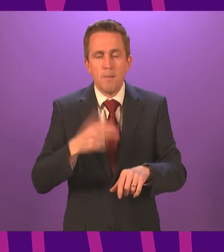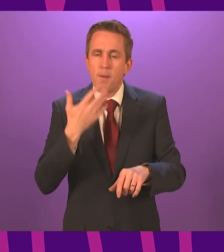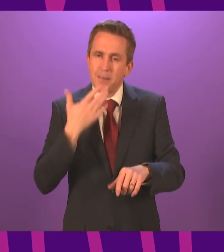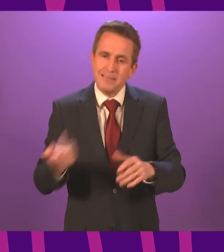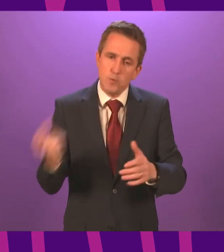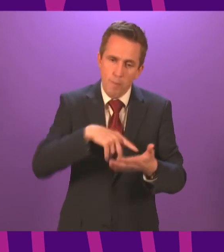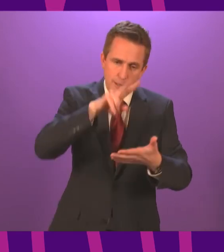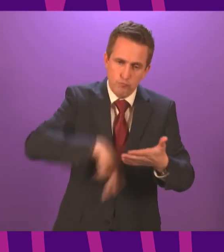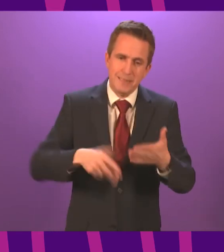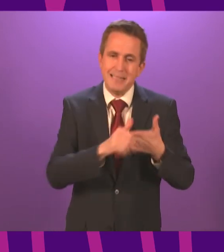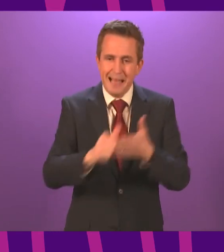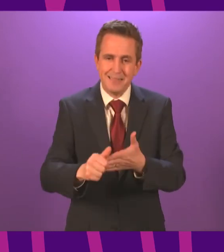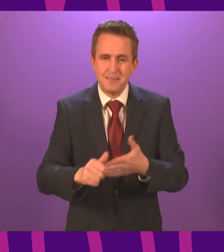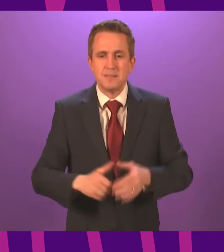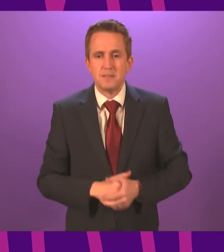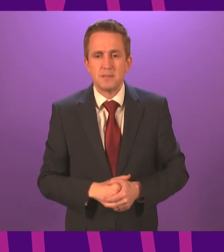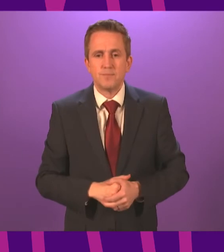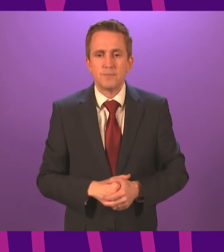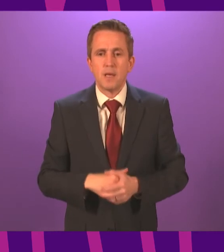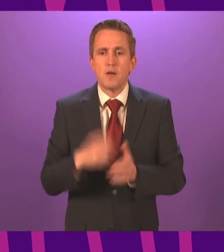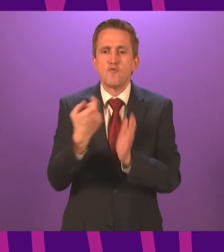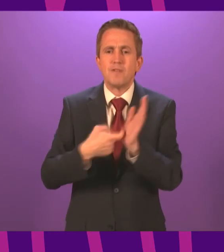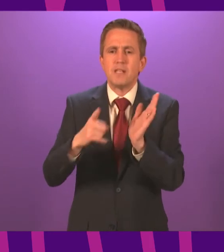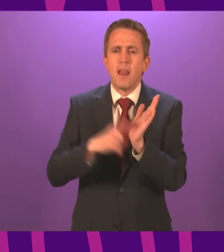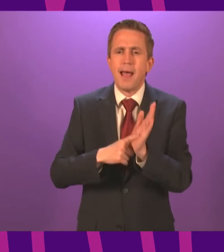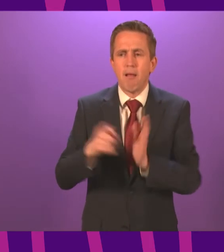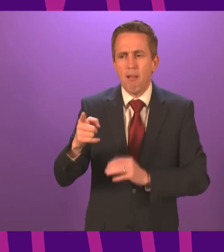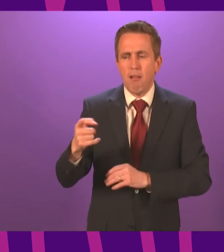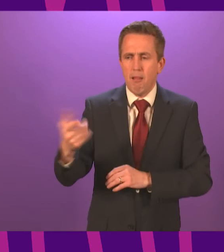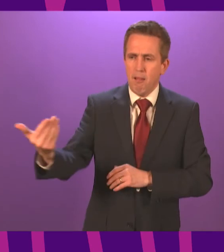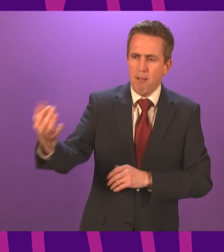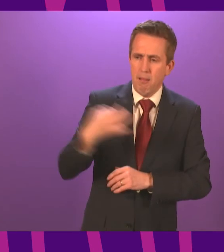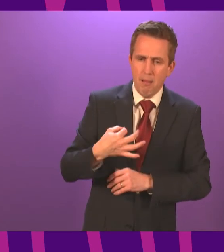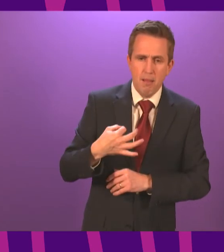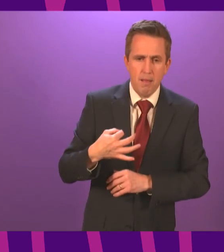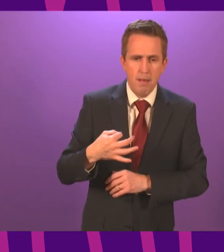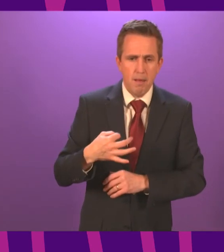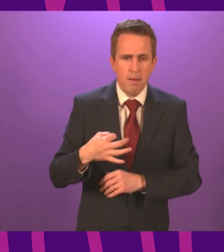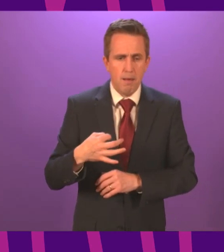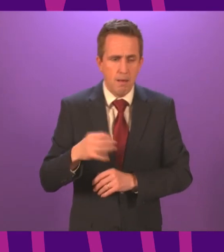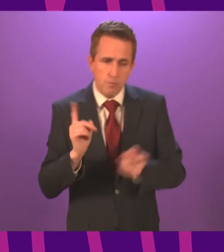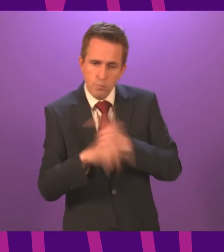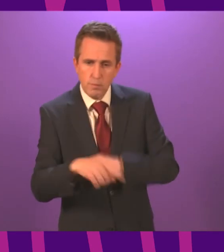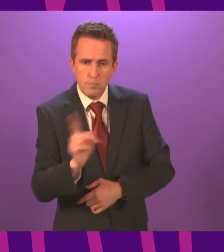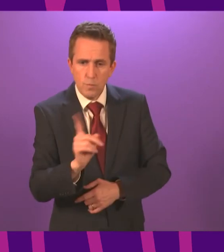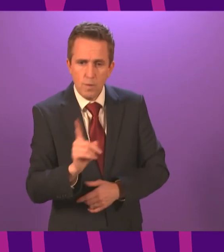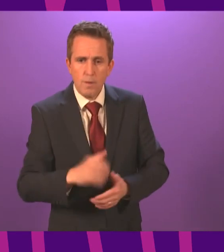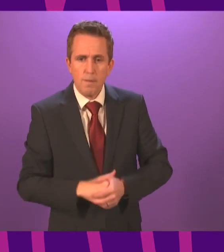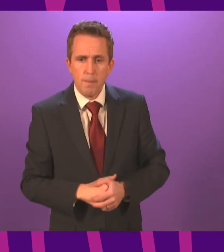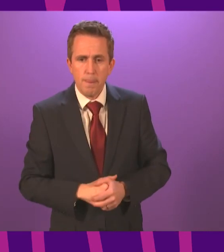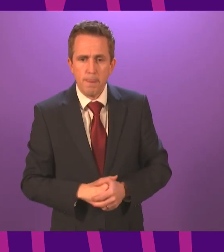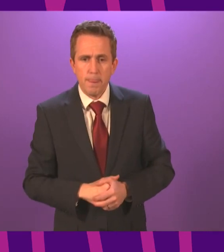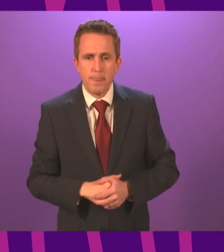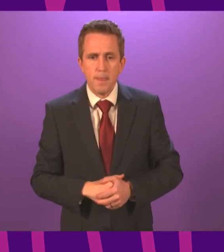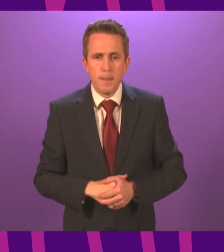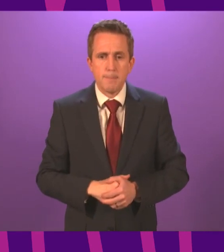guidance. A point of order, Richard Lyle. Mr Lyle, I hope it's not going to be a rebuttal rather than... No, I just want to say